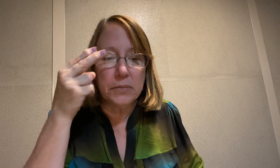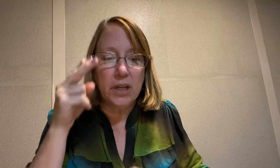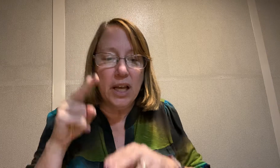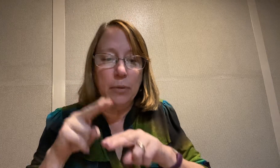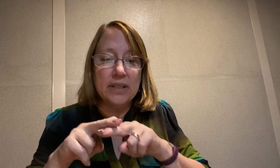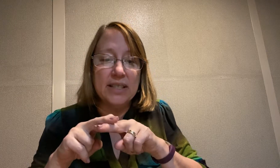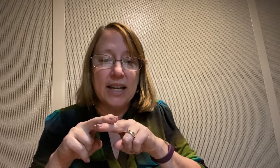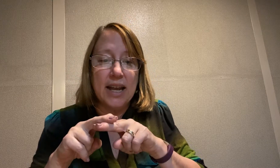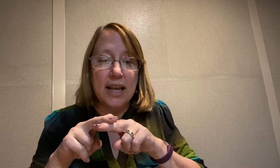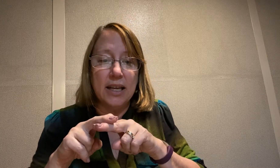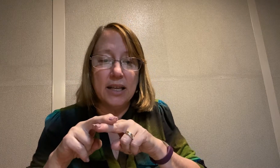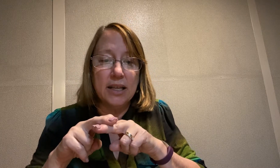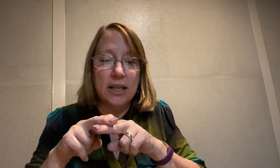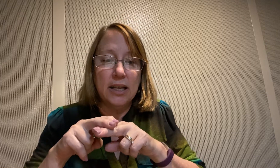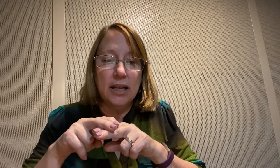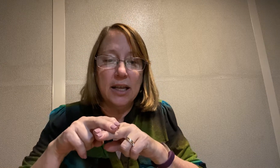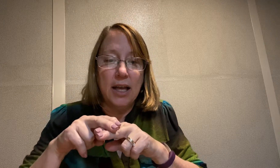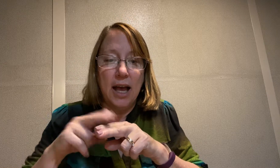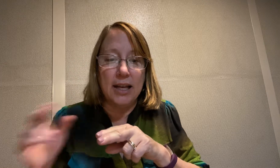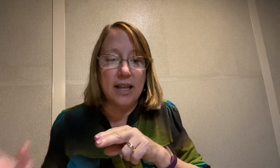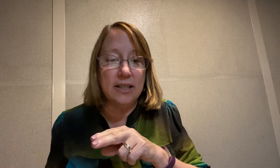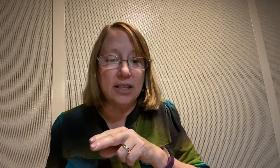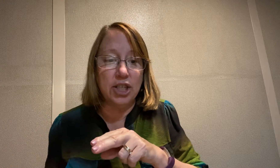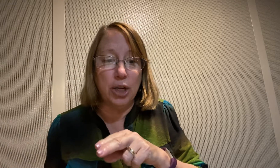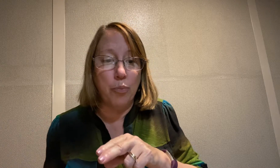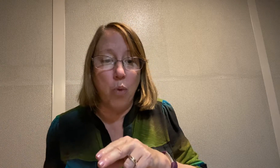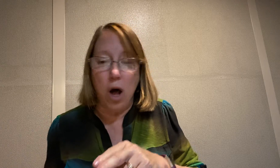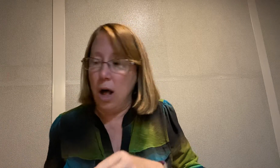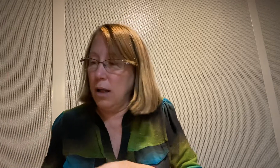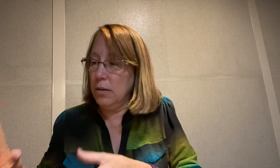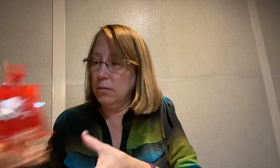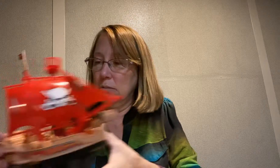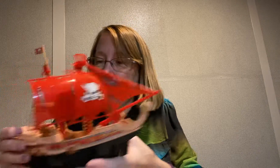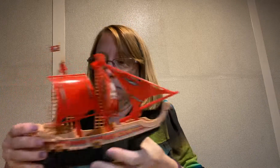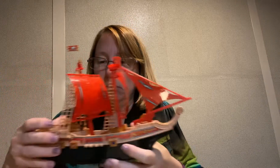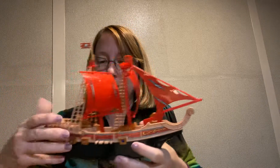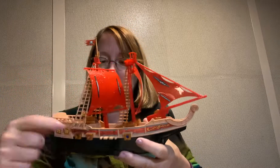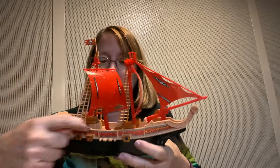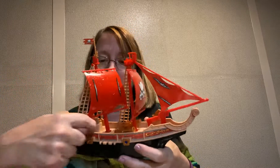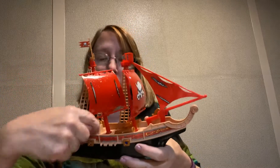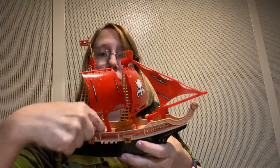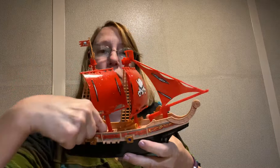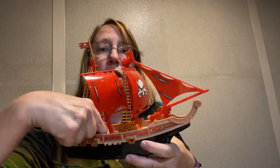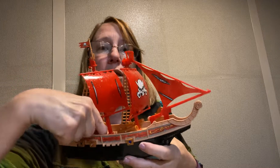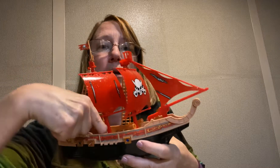He was sitting against the ship wall, right here,